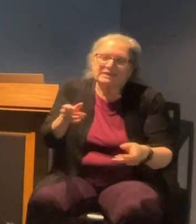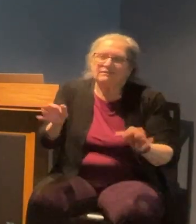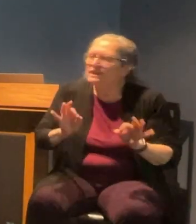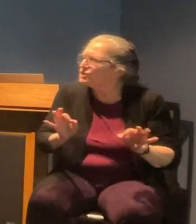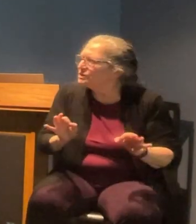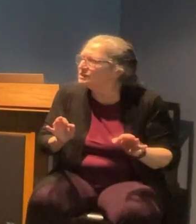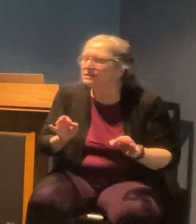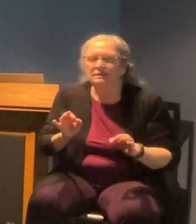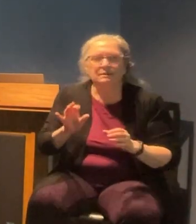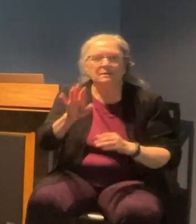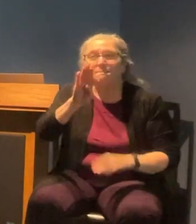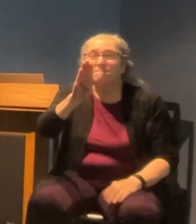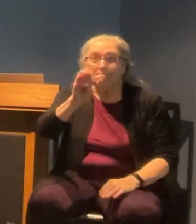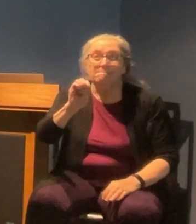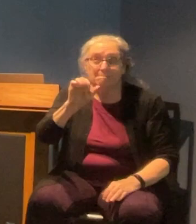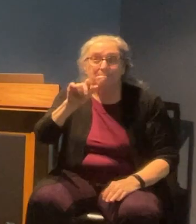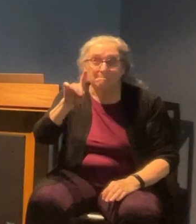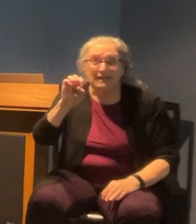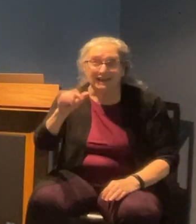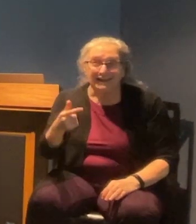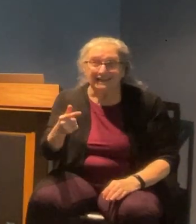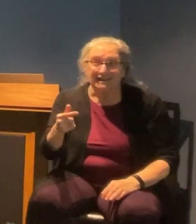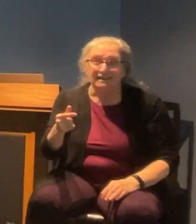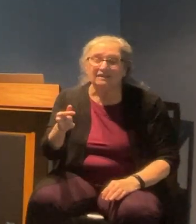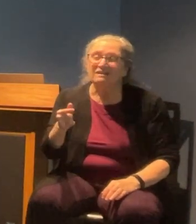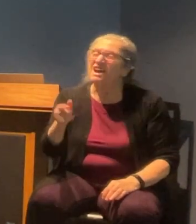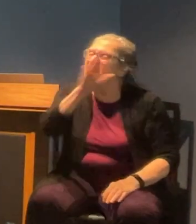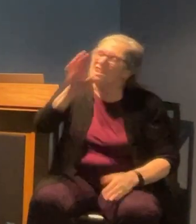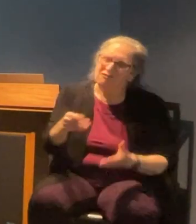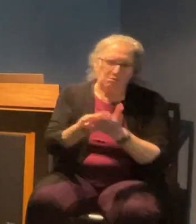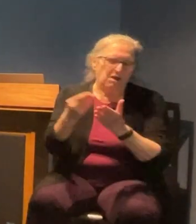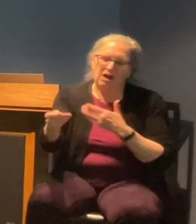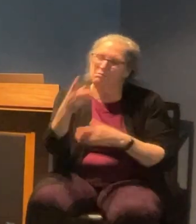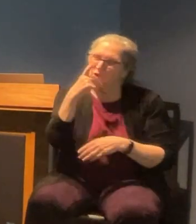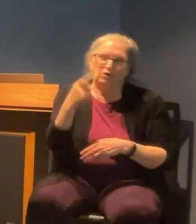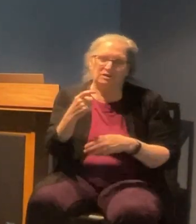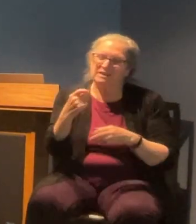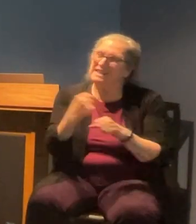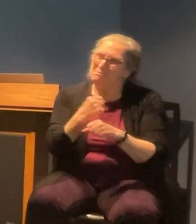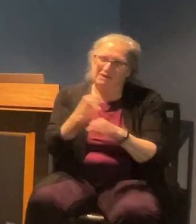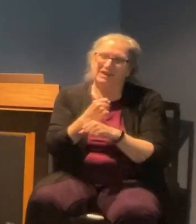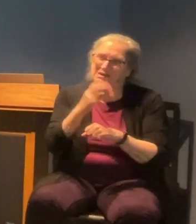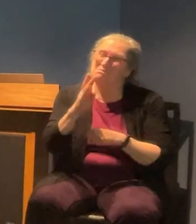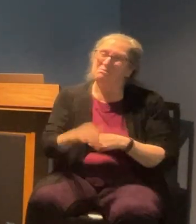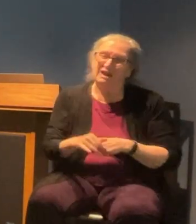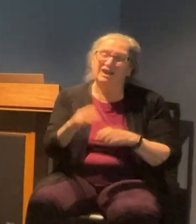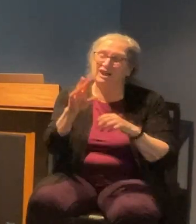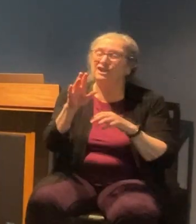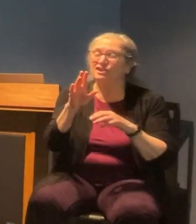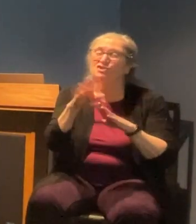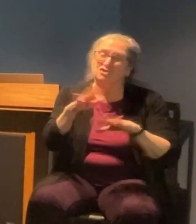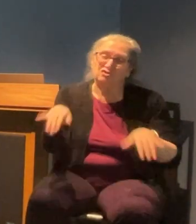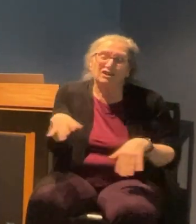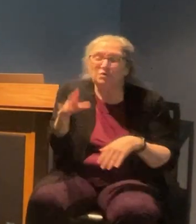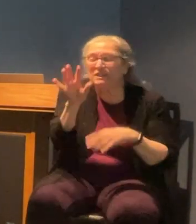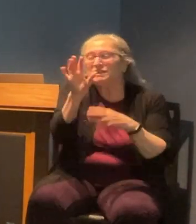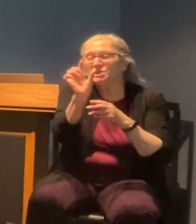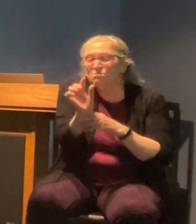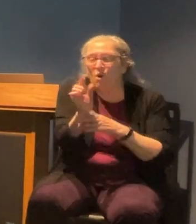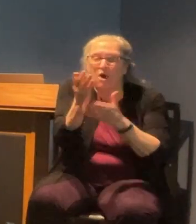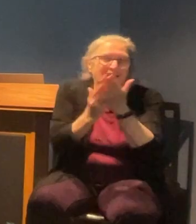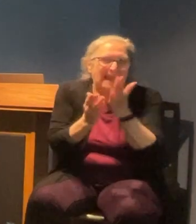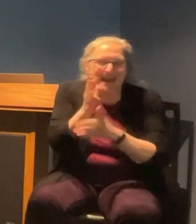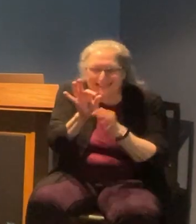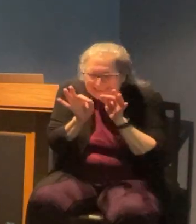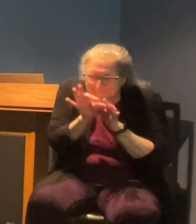beading, never buy it, because it was made by children. Because you need small little hands, and it's usually something that